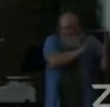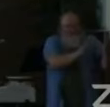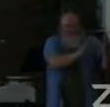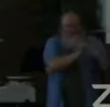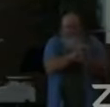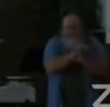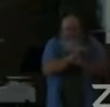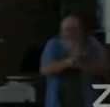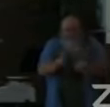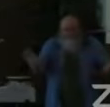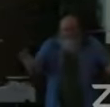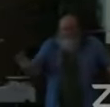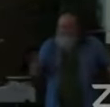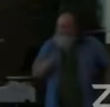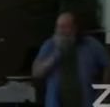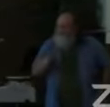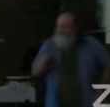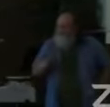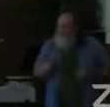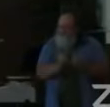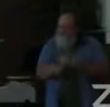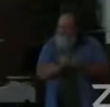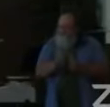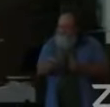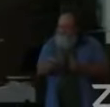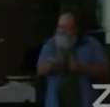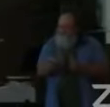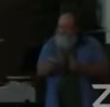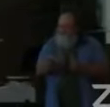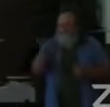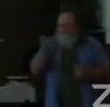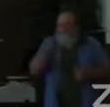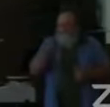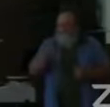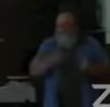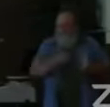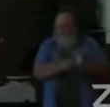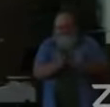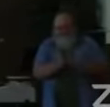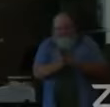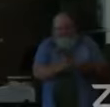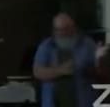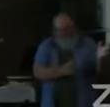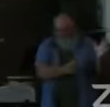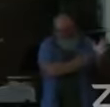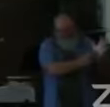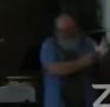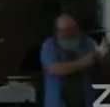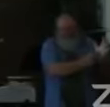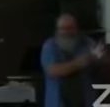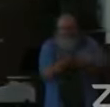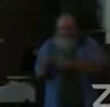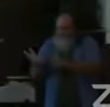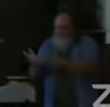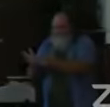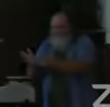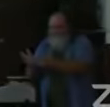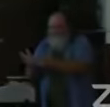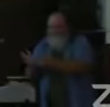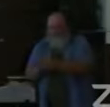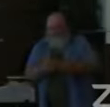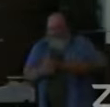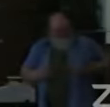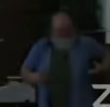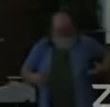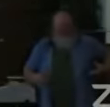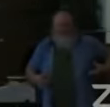with you." And after he said this, he showed them his hands and he showed them his side. And the disciples were overjoyed when they saw the